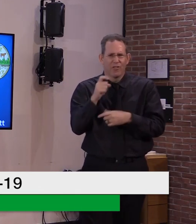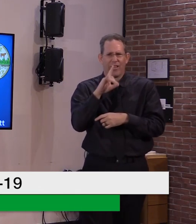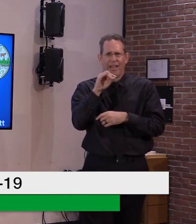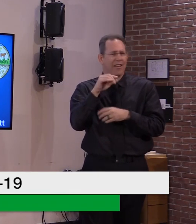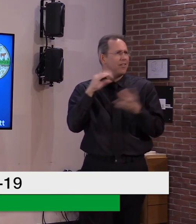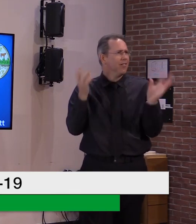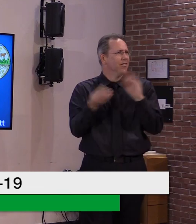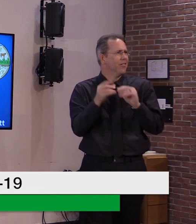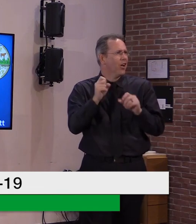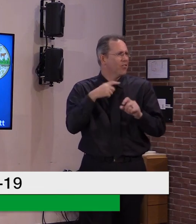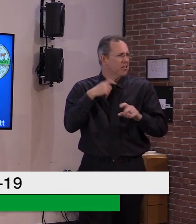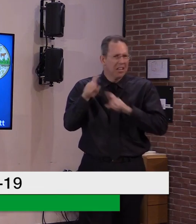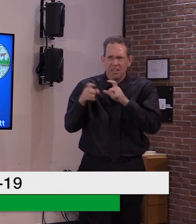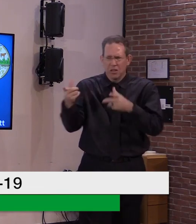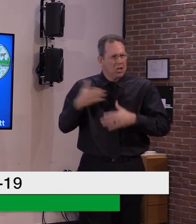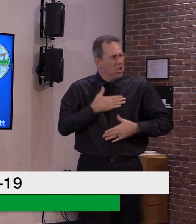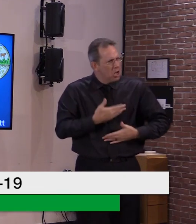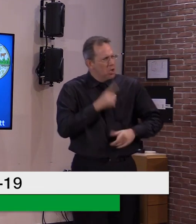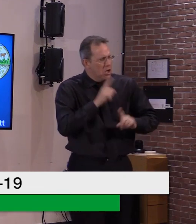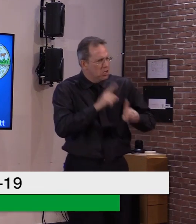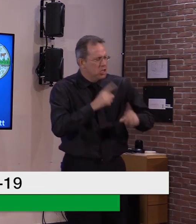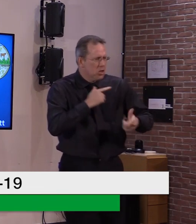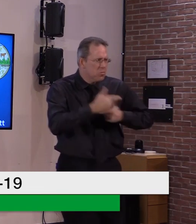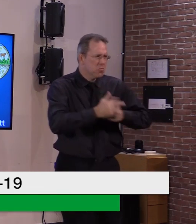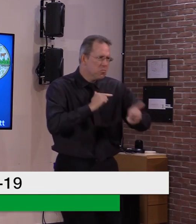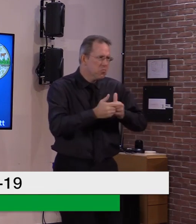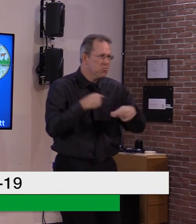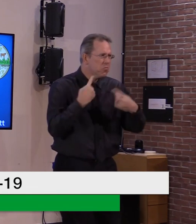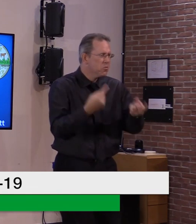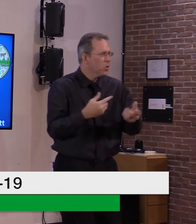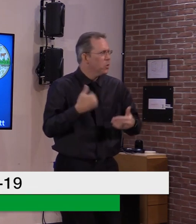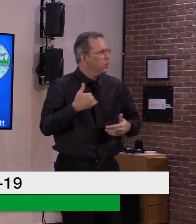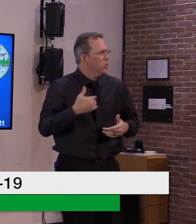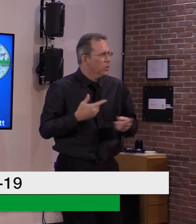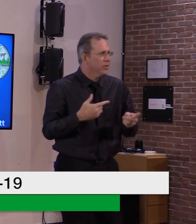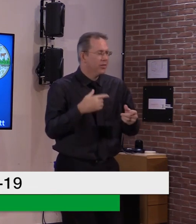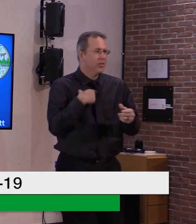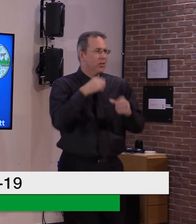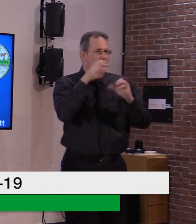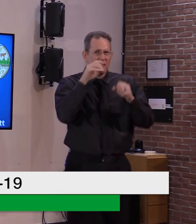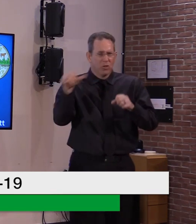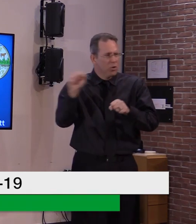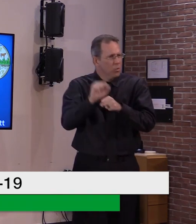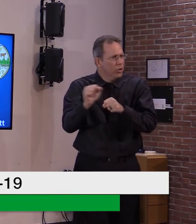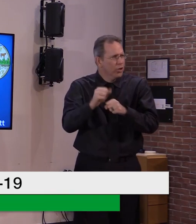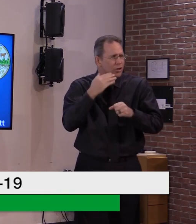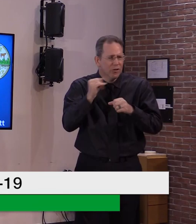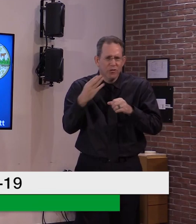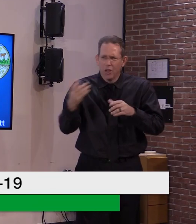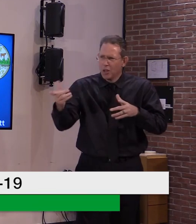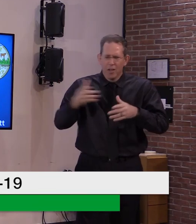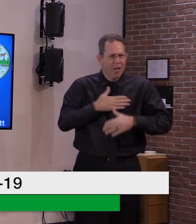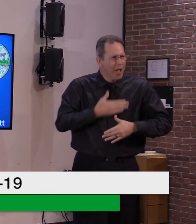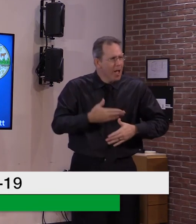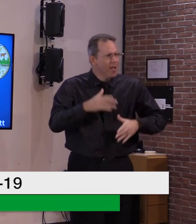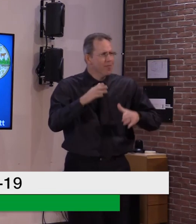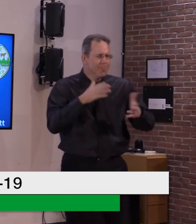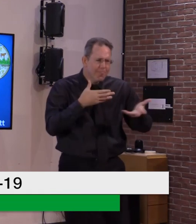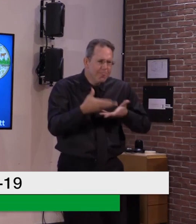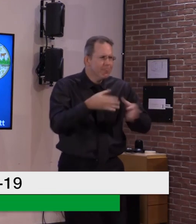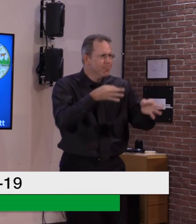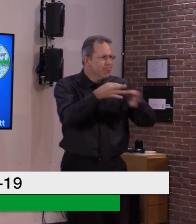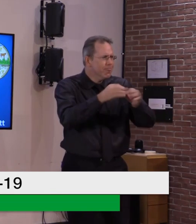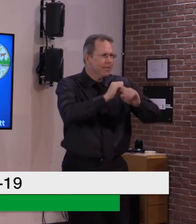talk and this is really unprecedented transparency and really appreciated many of the questions come from readers and